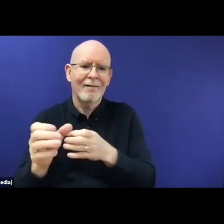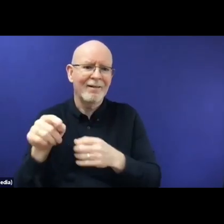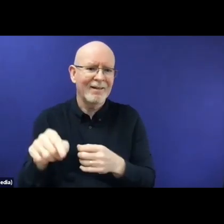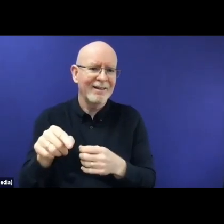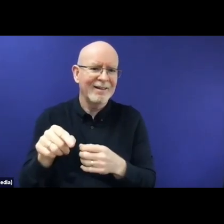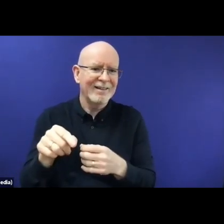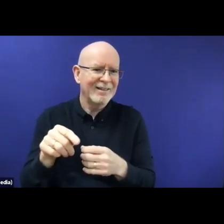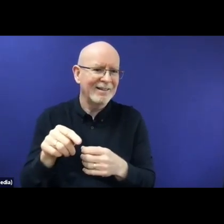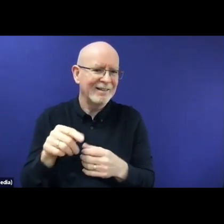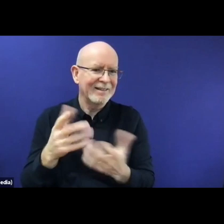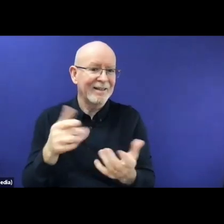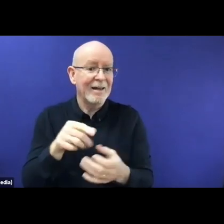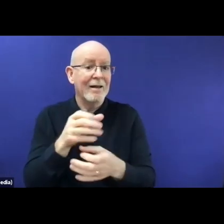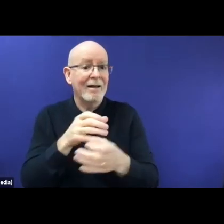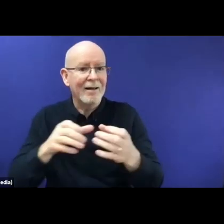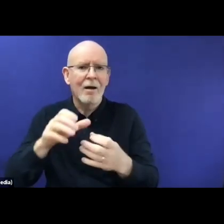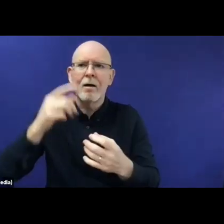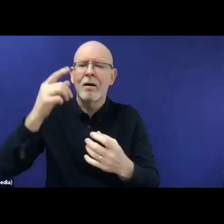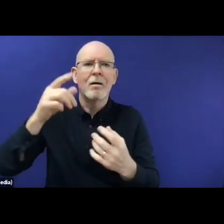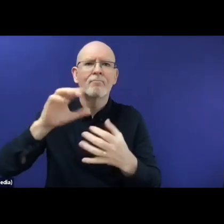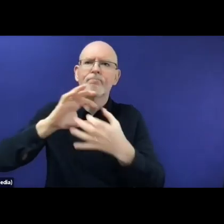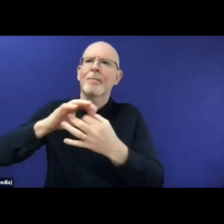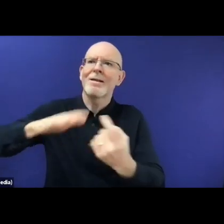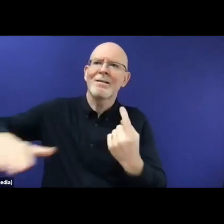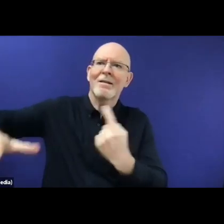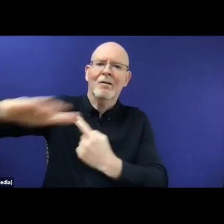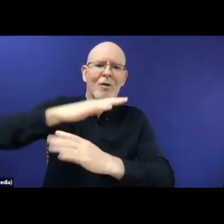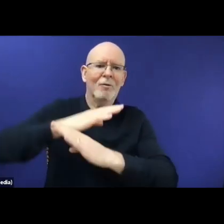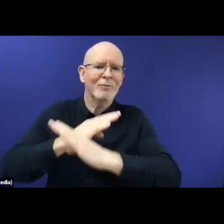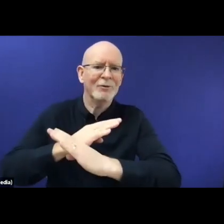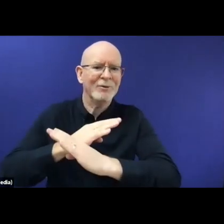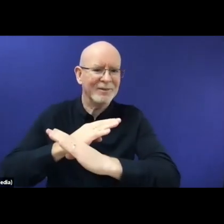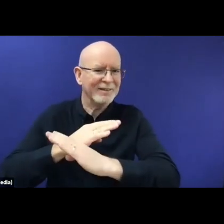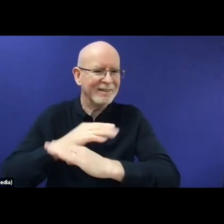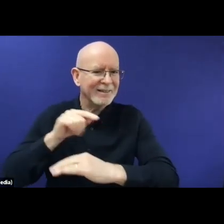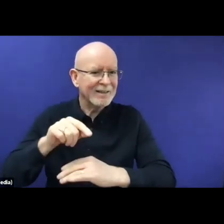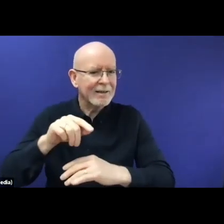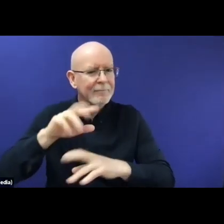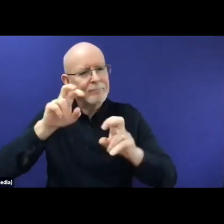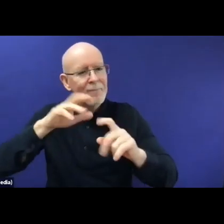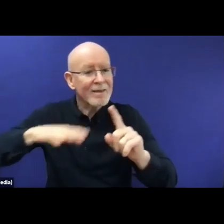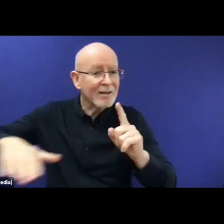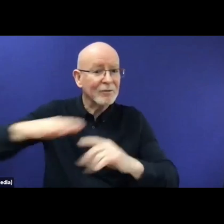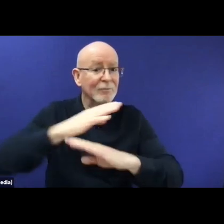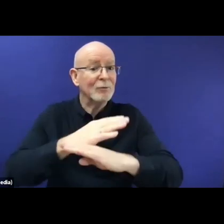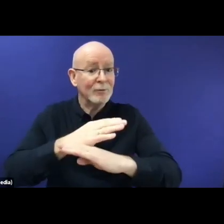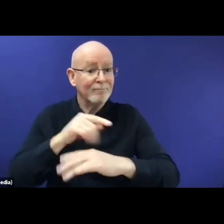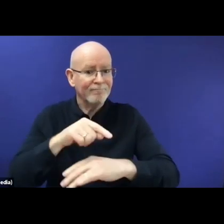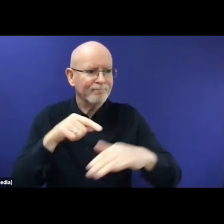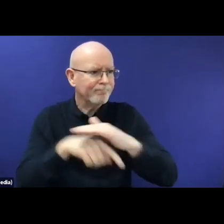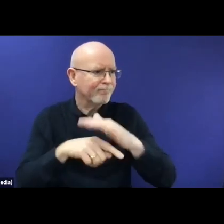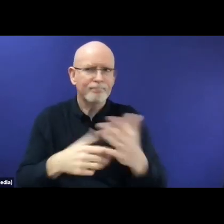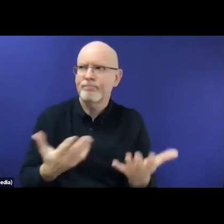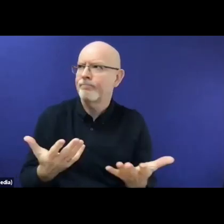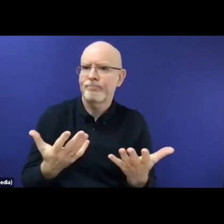humanitarian crises occurring in countries around the world, often in situations of extreme fragility or